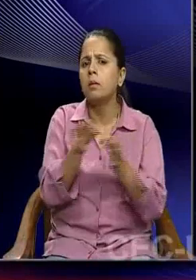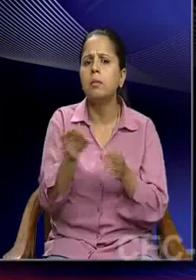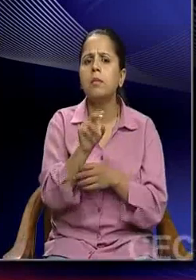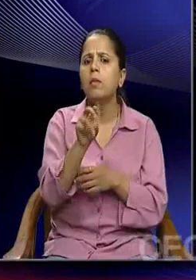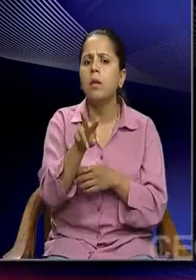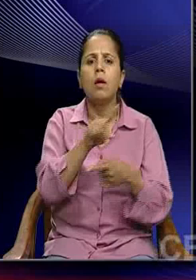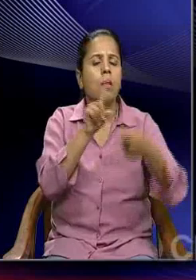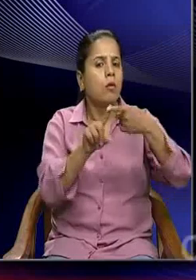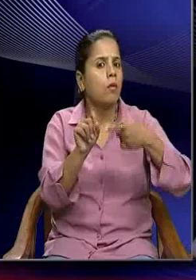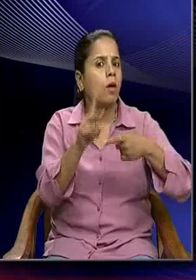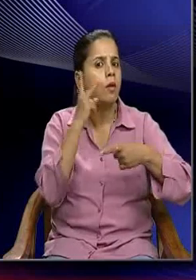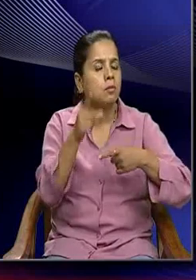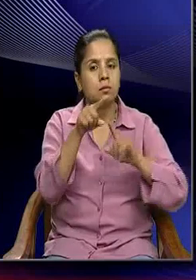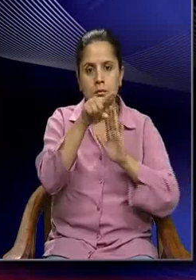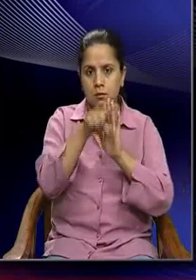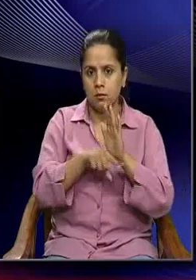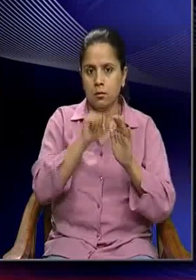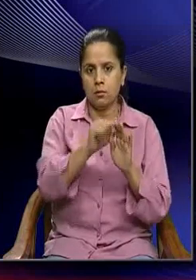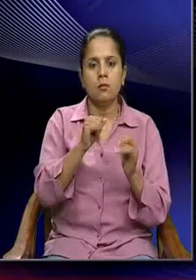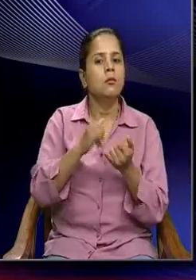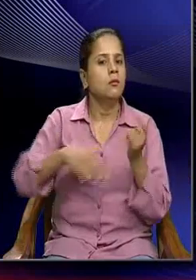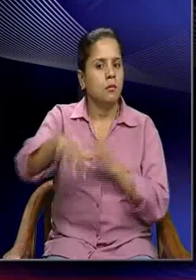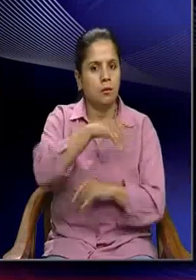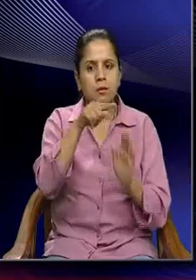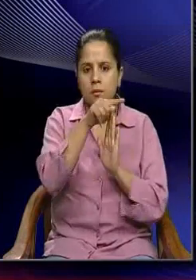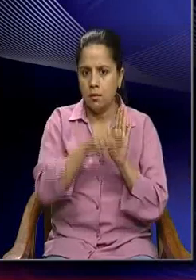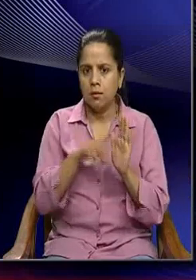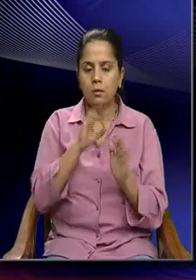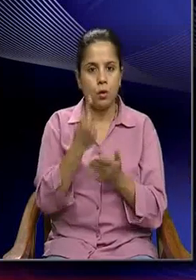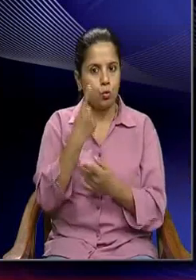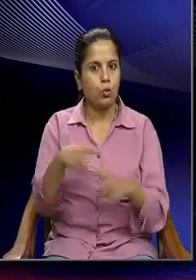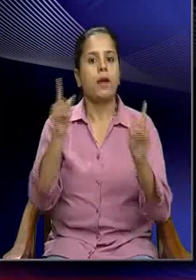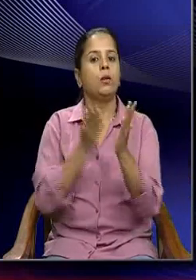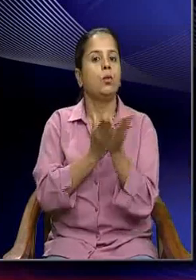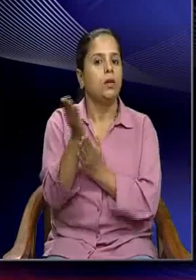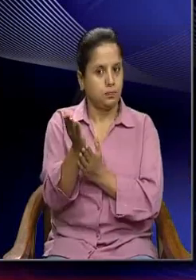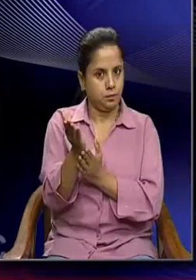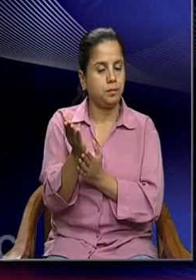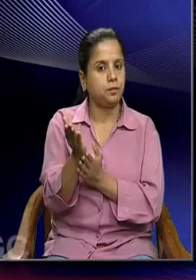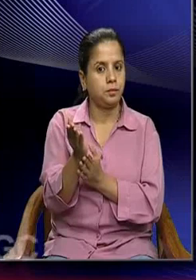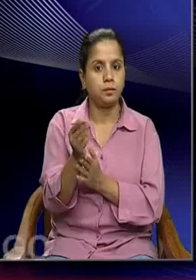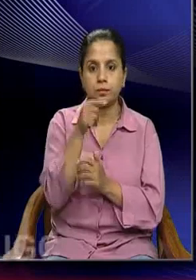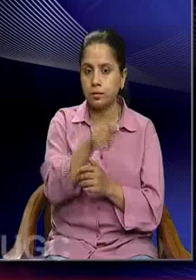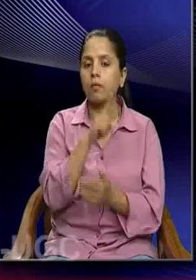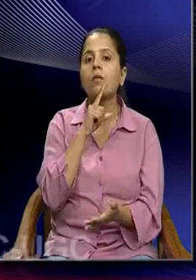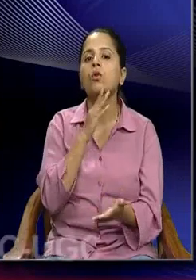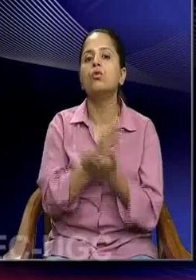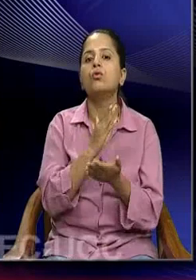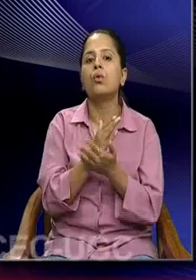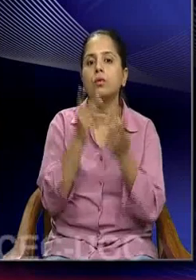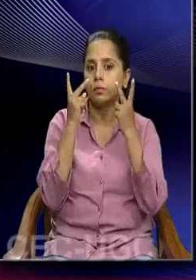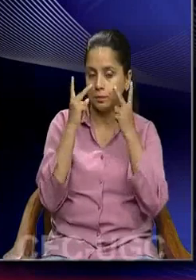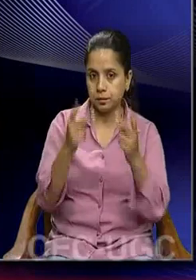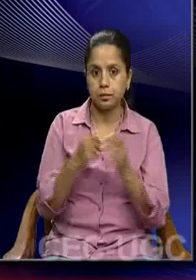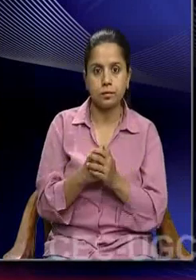the ethical stage, or you can call it as ethical path, which ensures